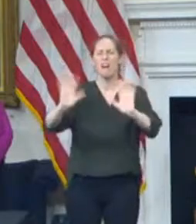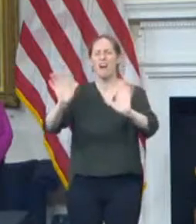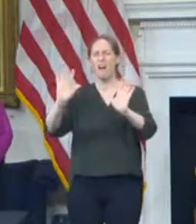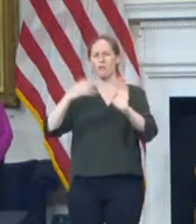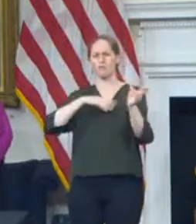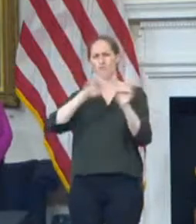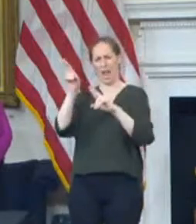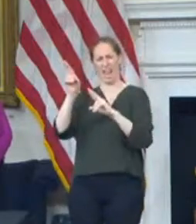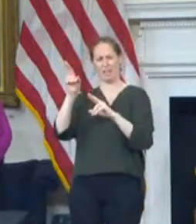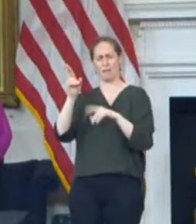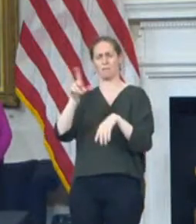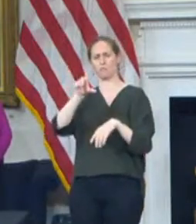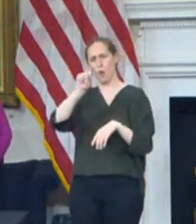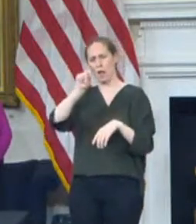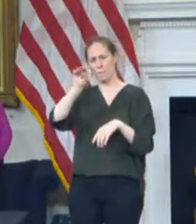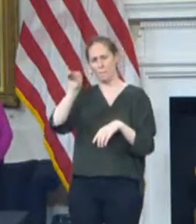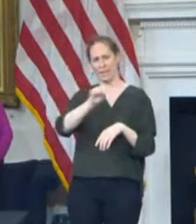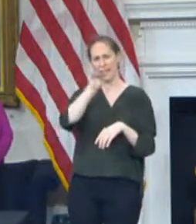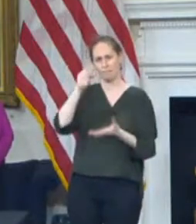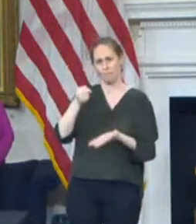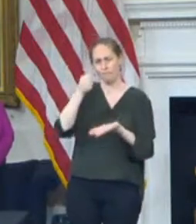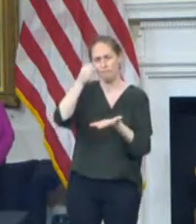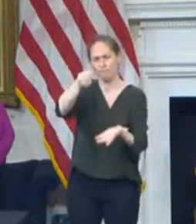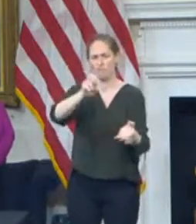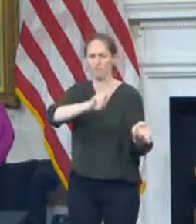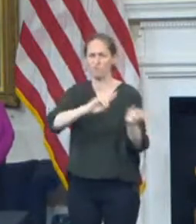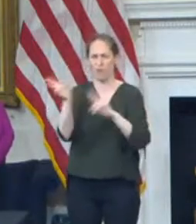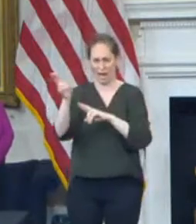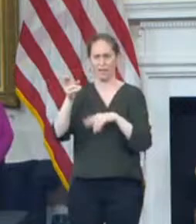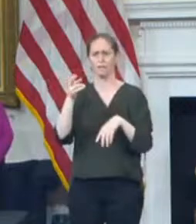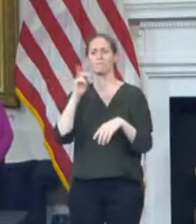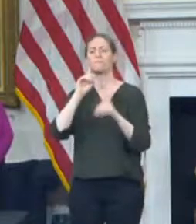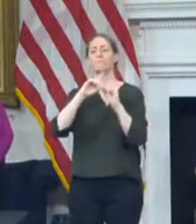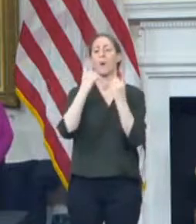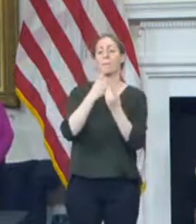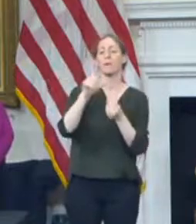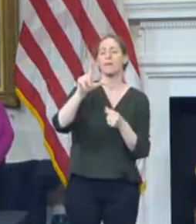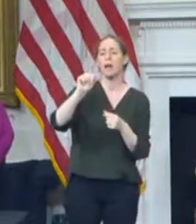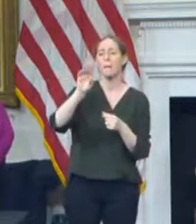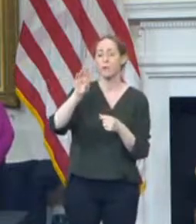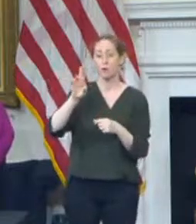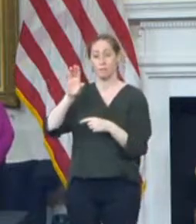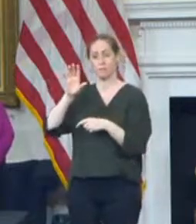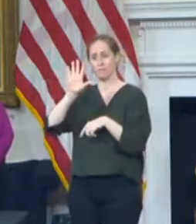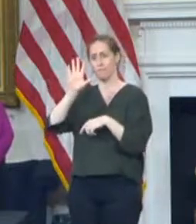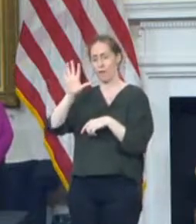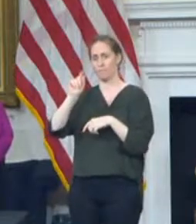began distributing over $5.7 million in new payments to businesses earlier this week.